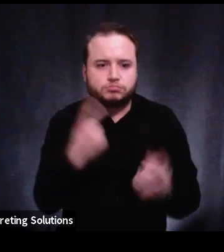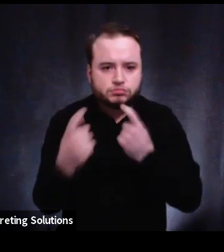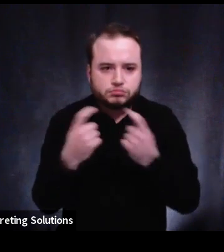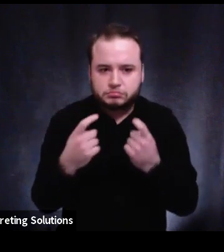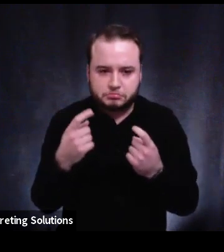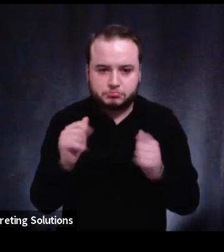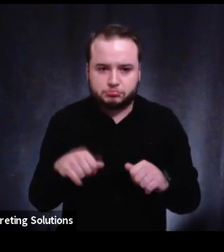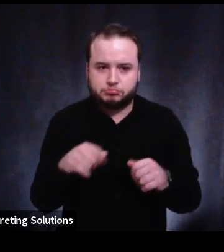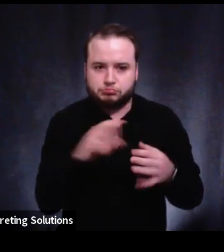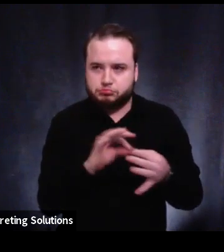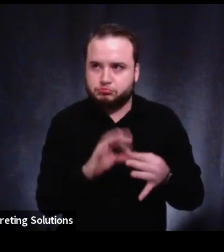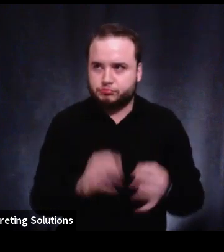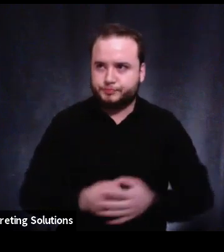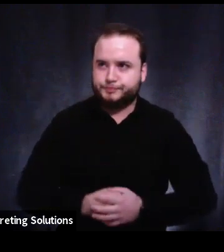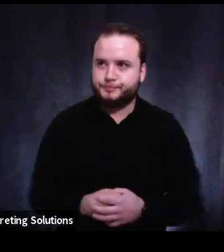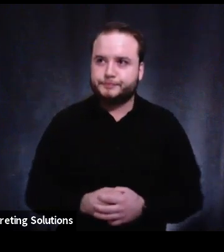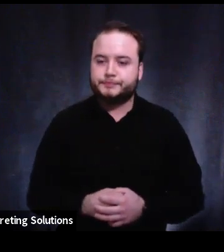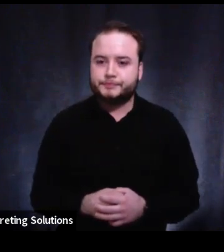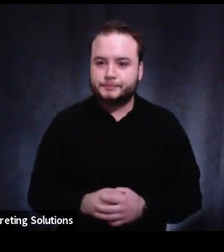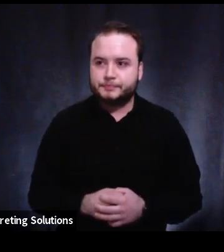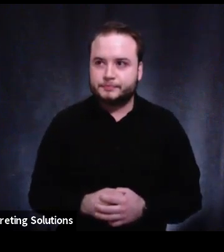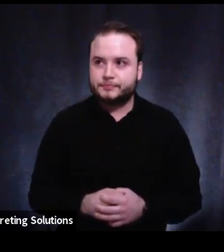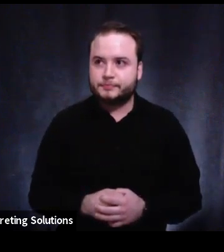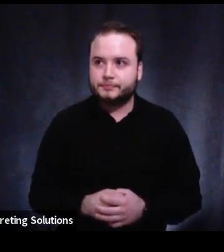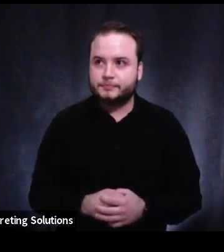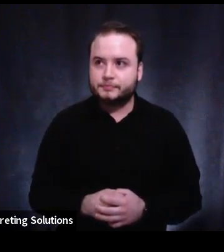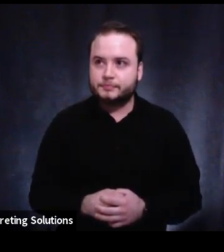that, we'll open it up now with Commissioner Malcolm.